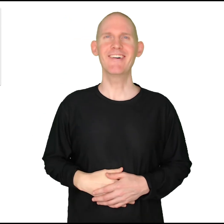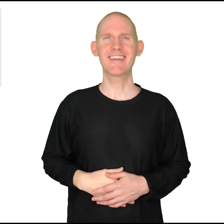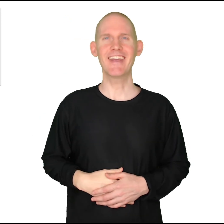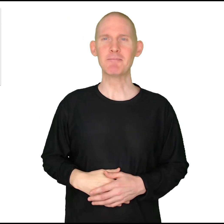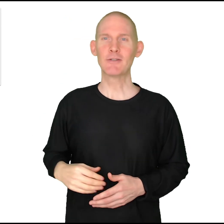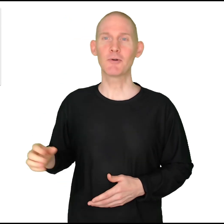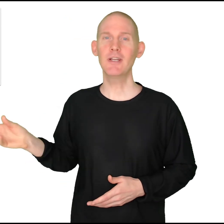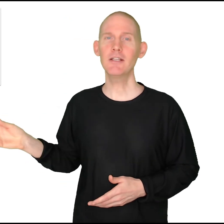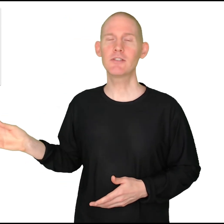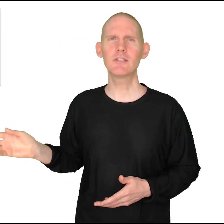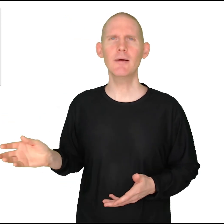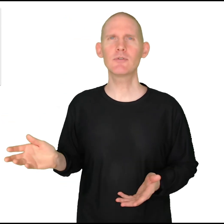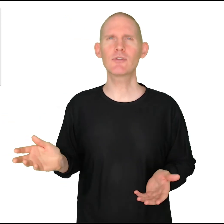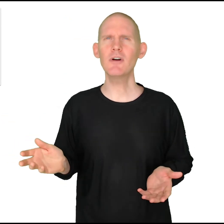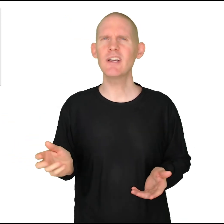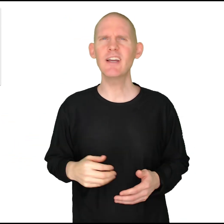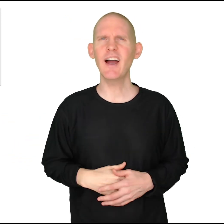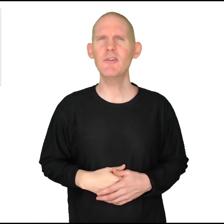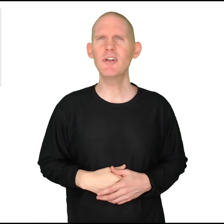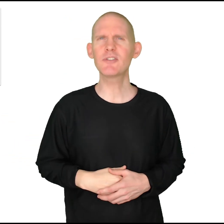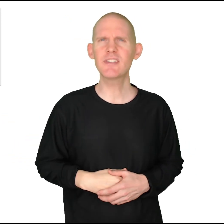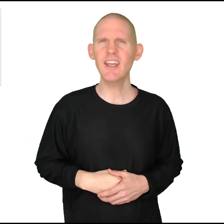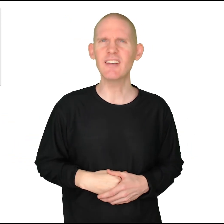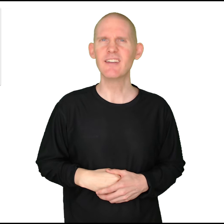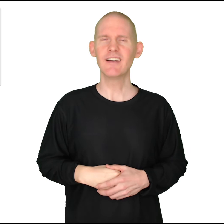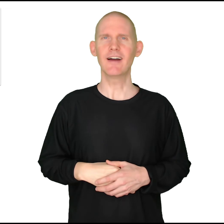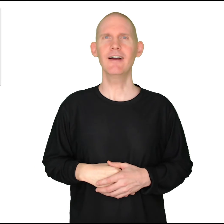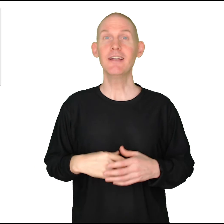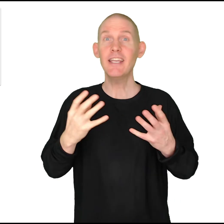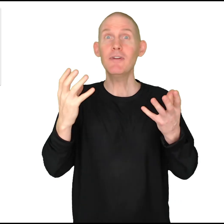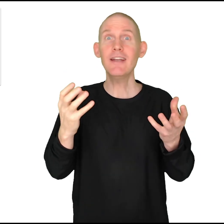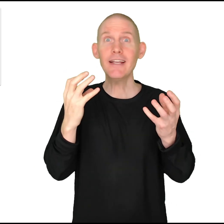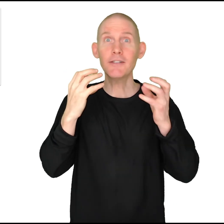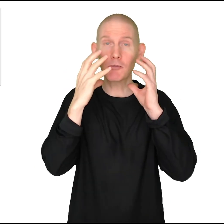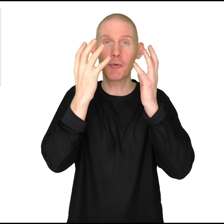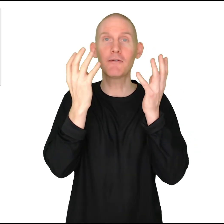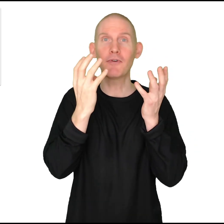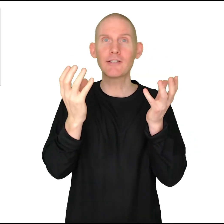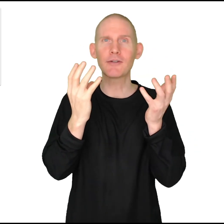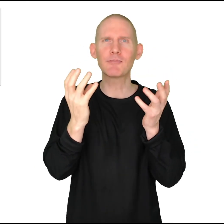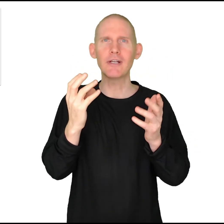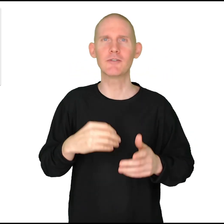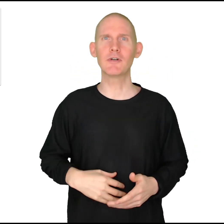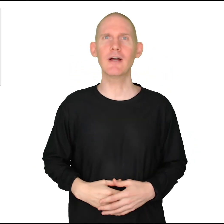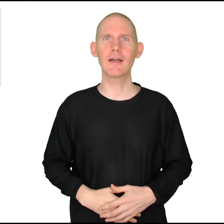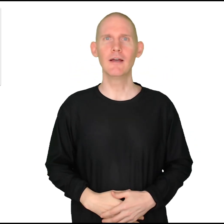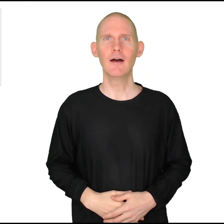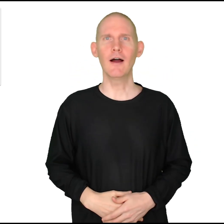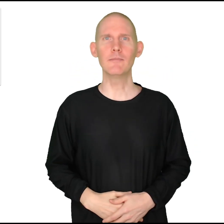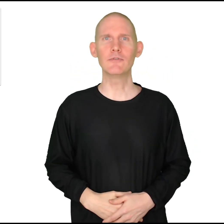Okay, so in English, I'm sorry, I don't understand. Even in English, we put a facial expression. We're not like, I'm